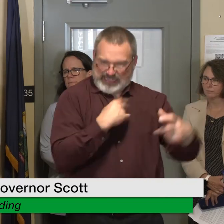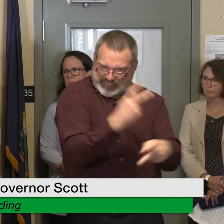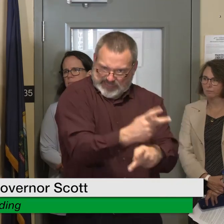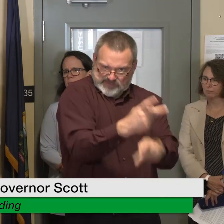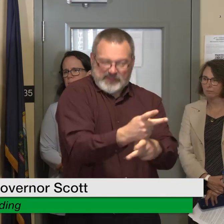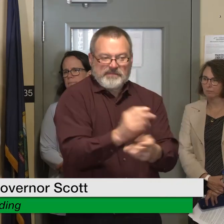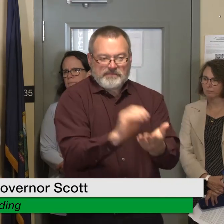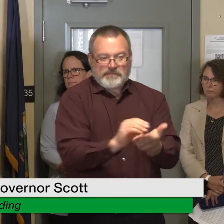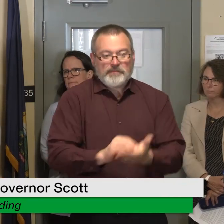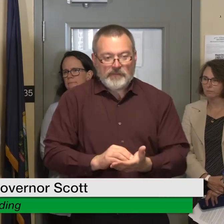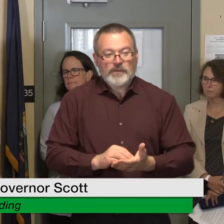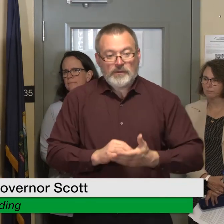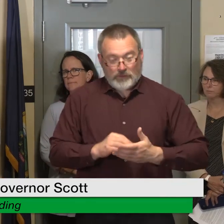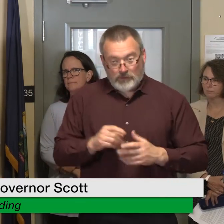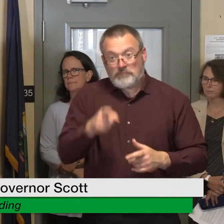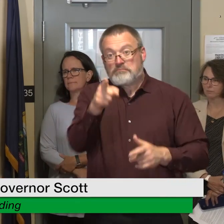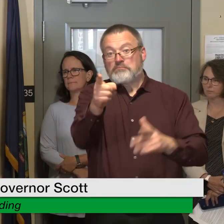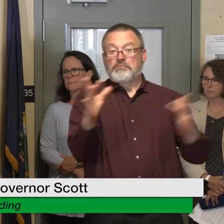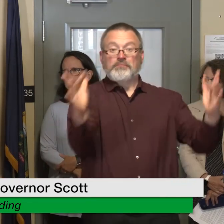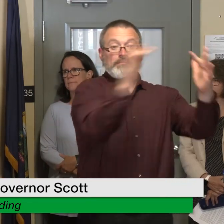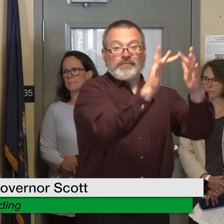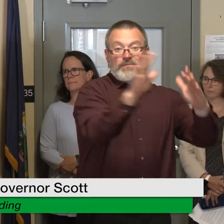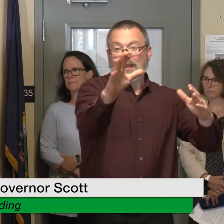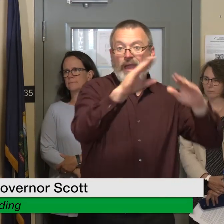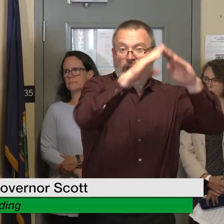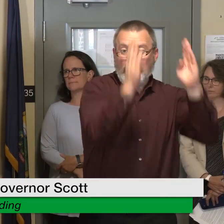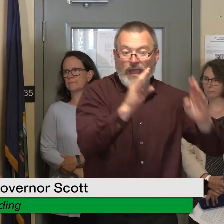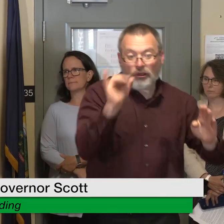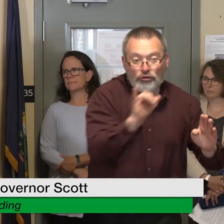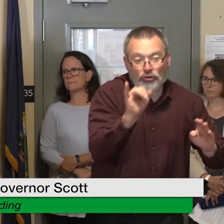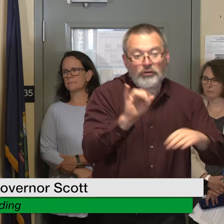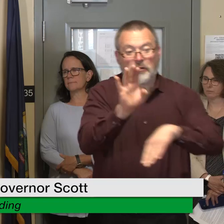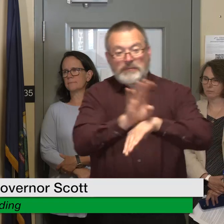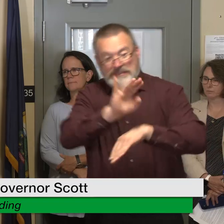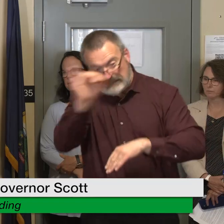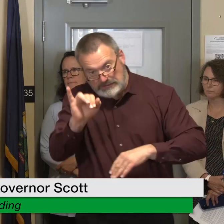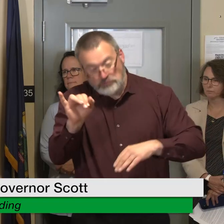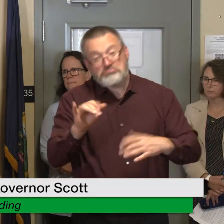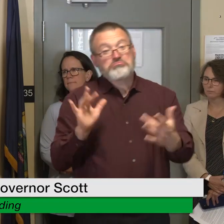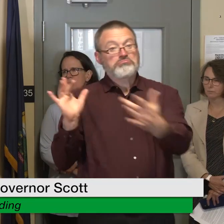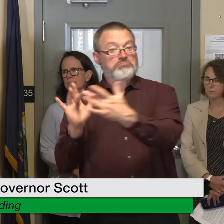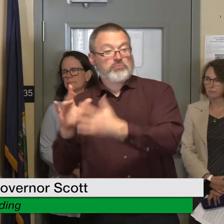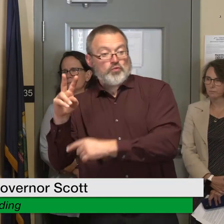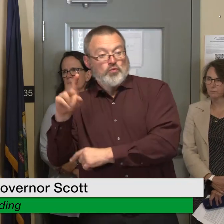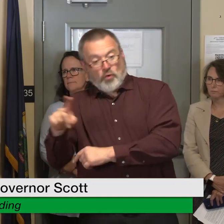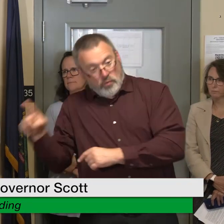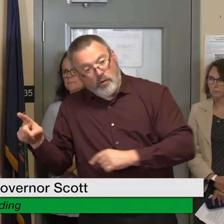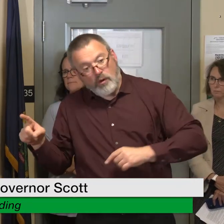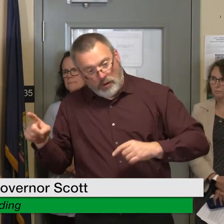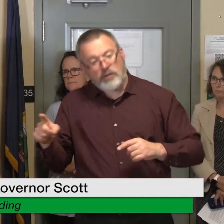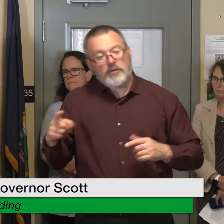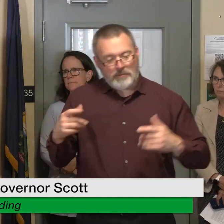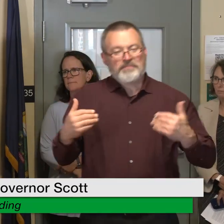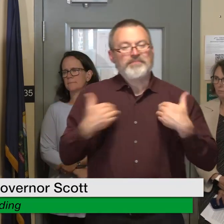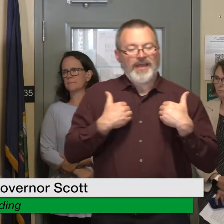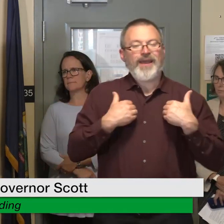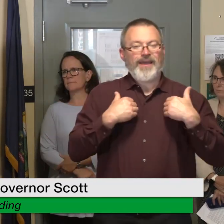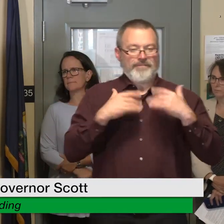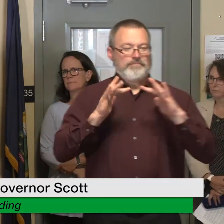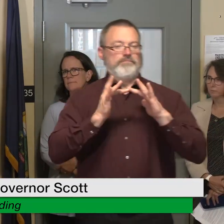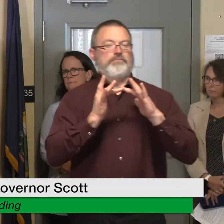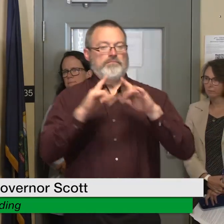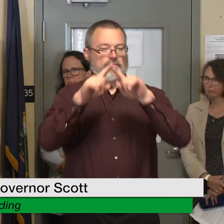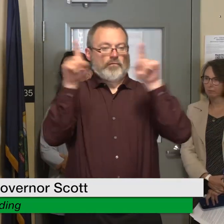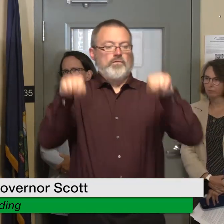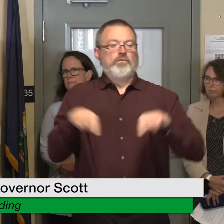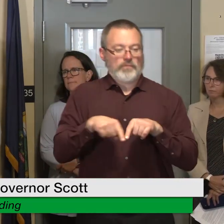insurance company. You can use the online form for 211 at vermont211.org. You can simply call